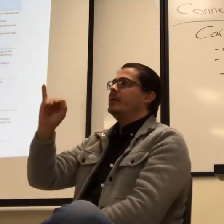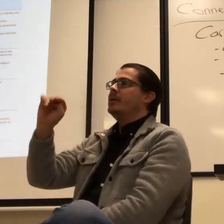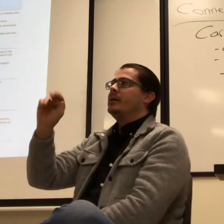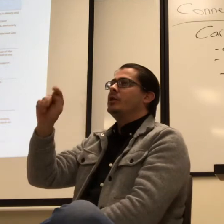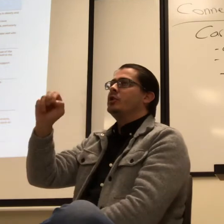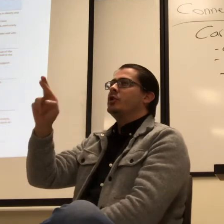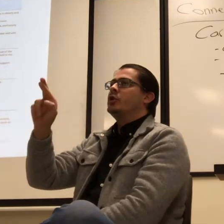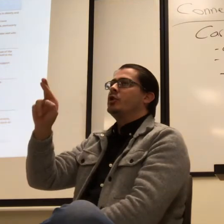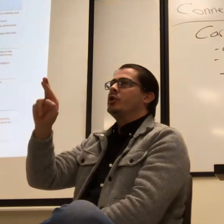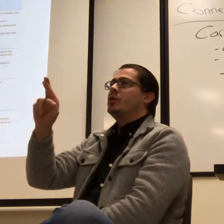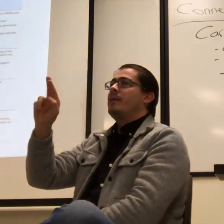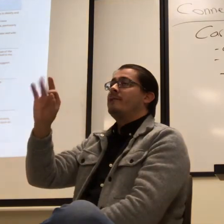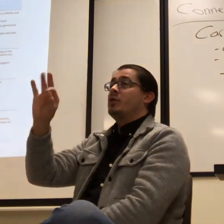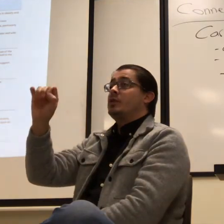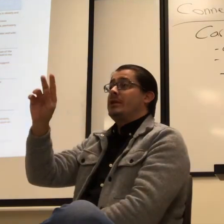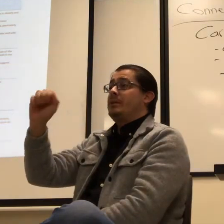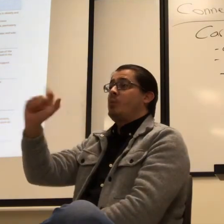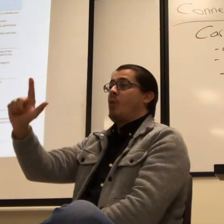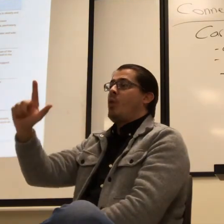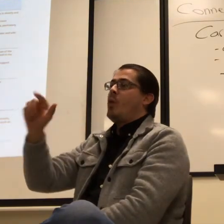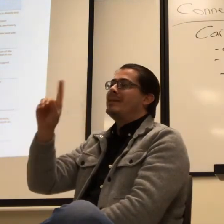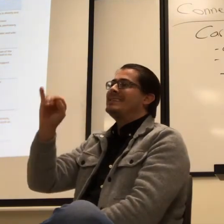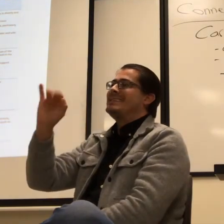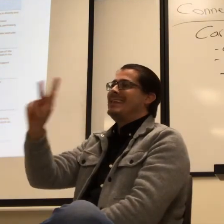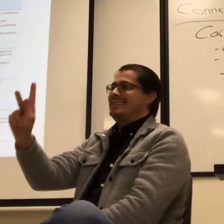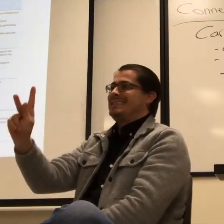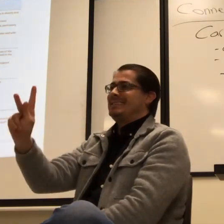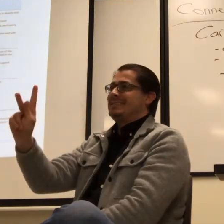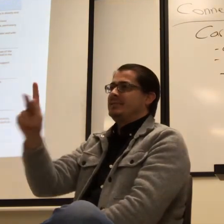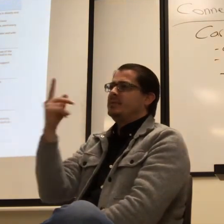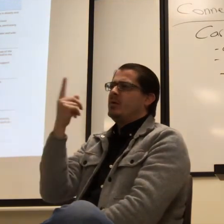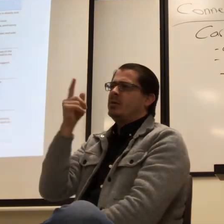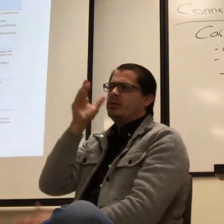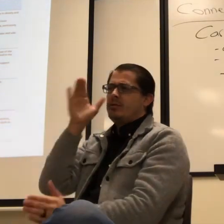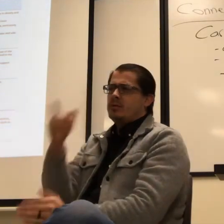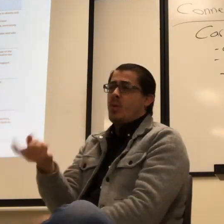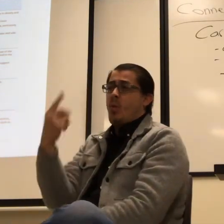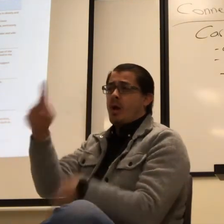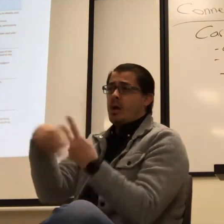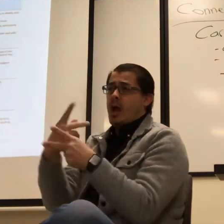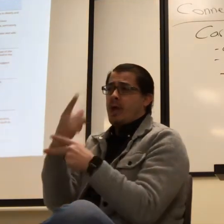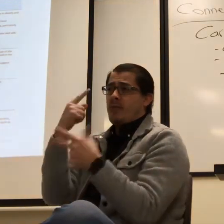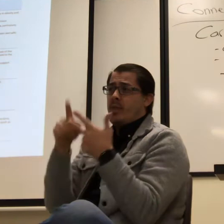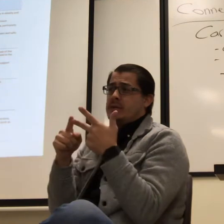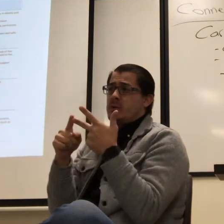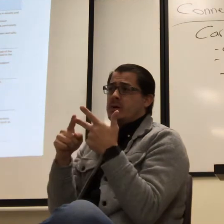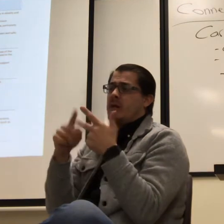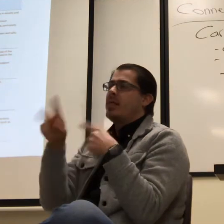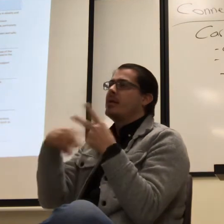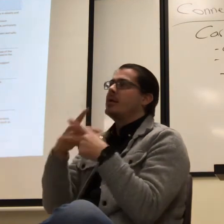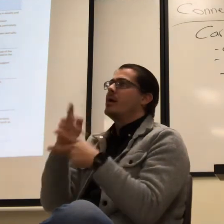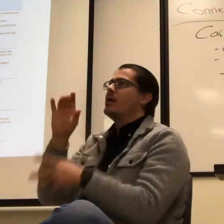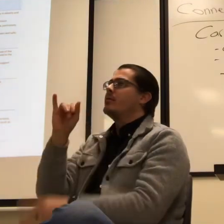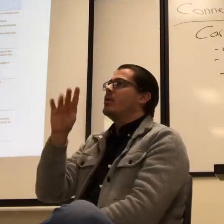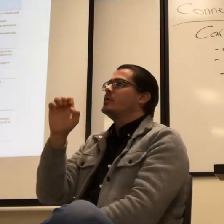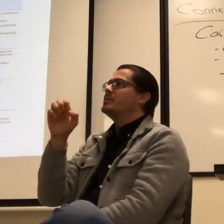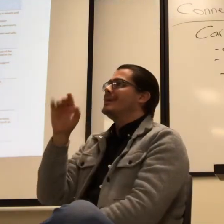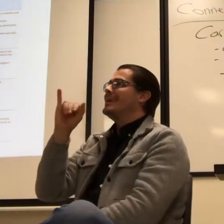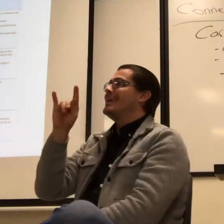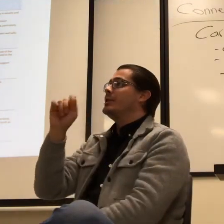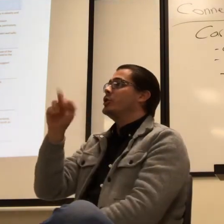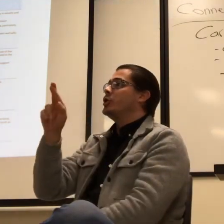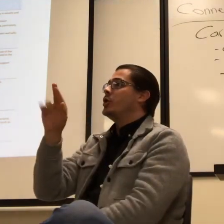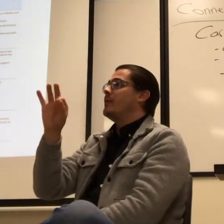disc. So for these other ones, I'll give you examples when I get to them. But this one, we're only going to look at one kind, the kind of cartilage in the intervertebral